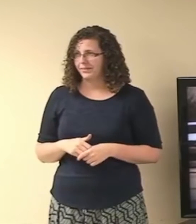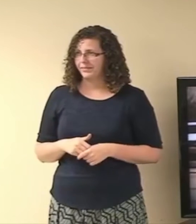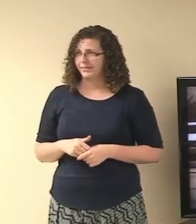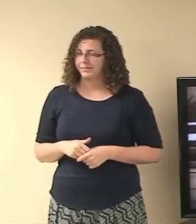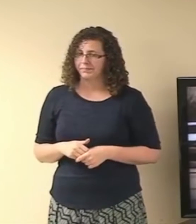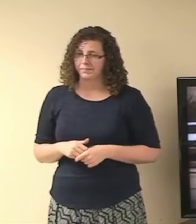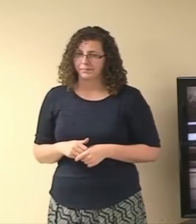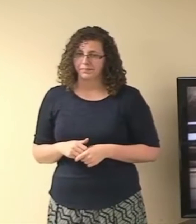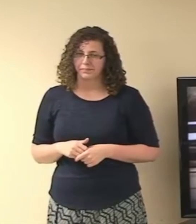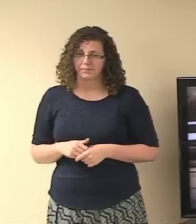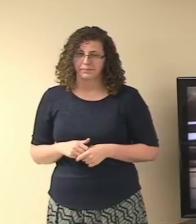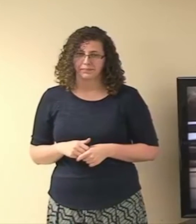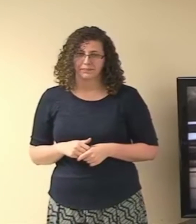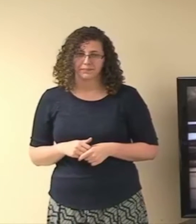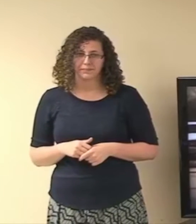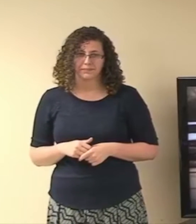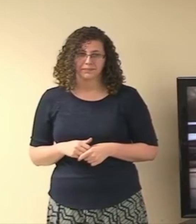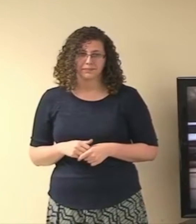belief.